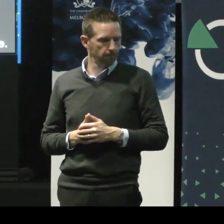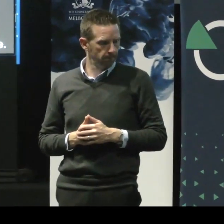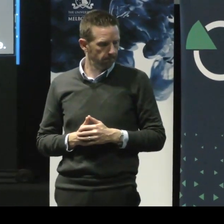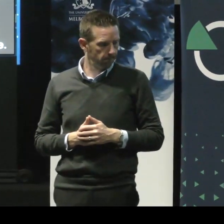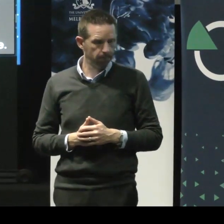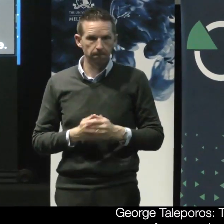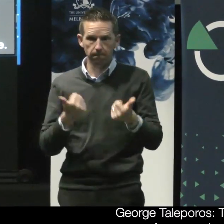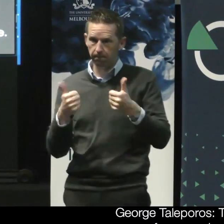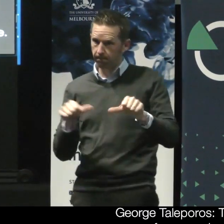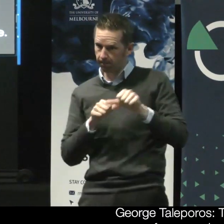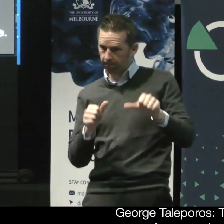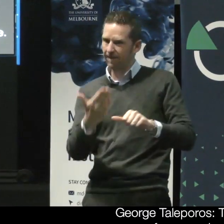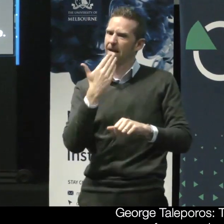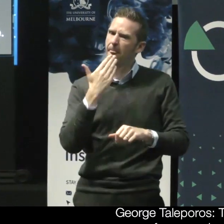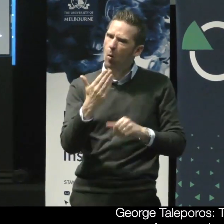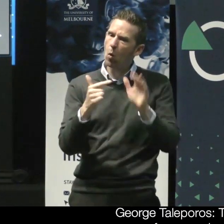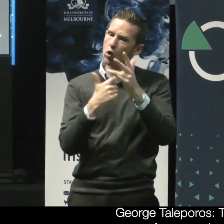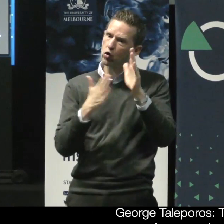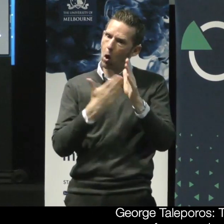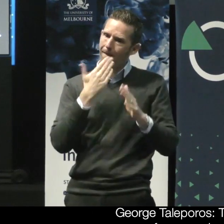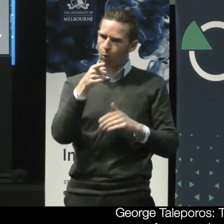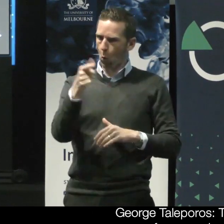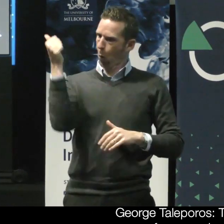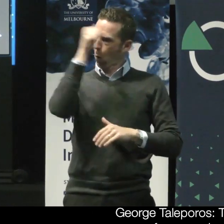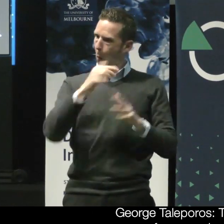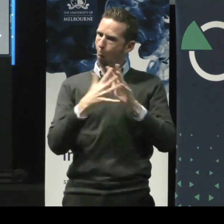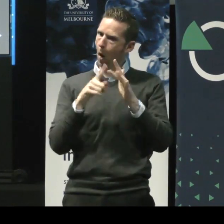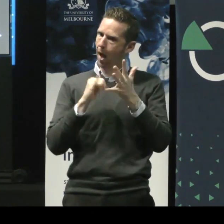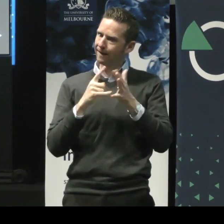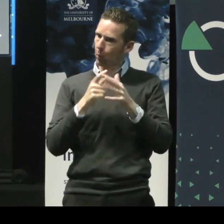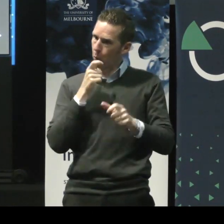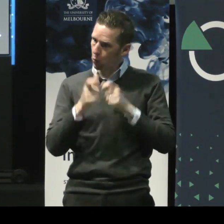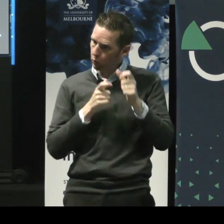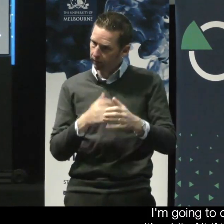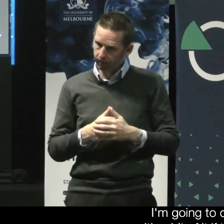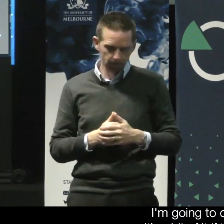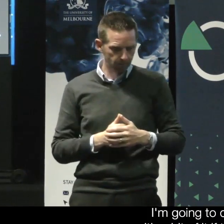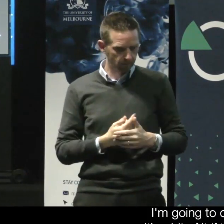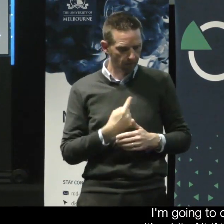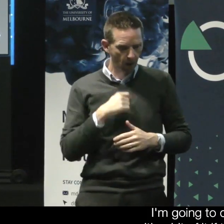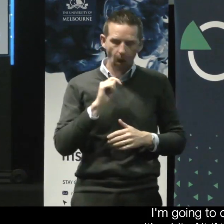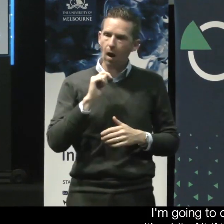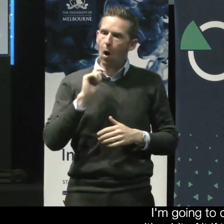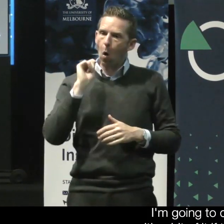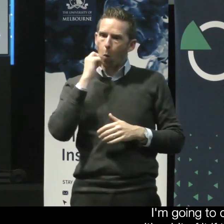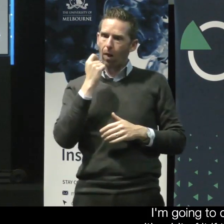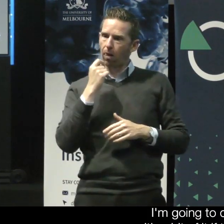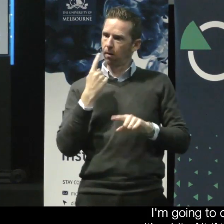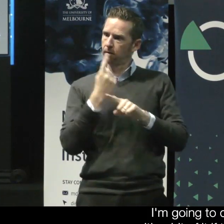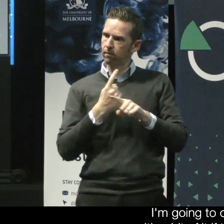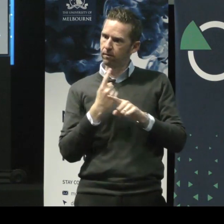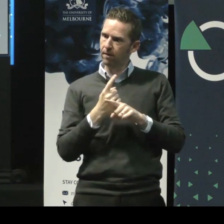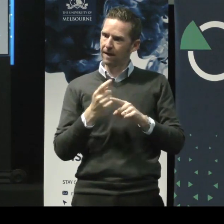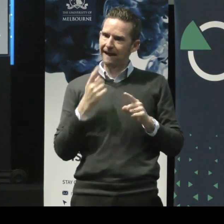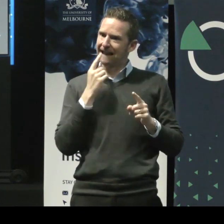Thank you, Tom, for your wise words. I'm going to disagree with a bit of it, if that's okay.